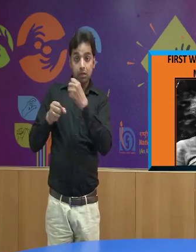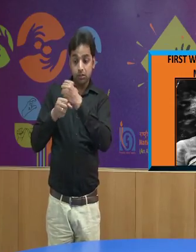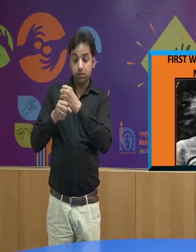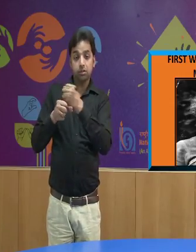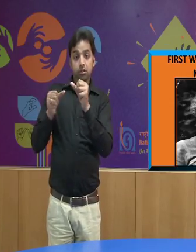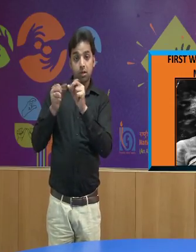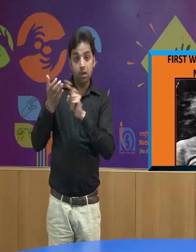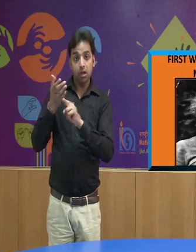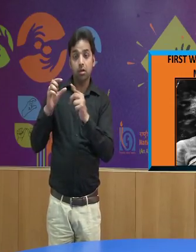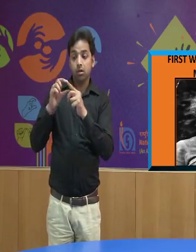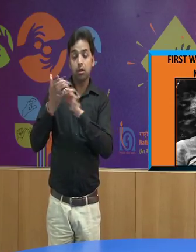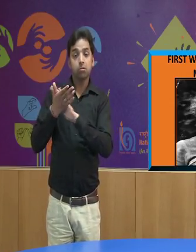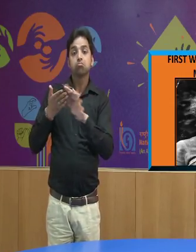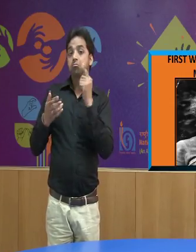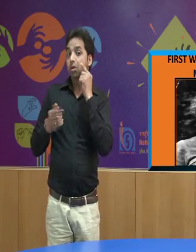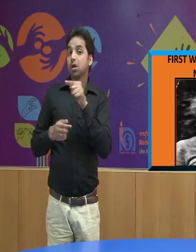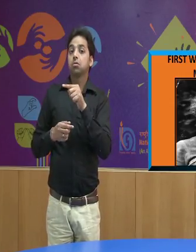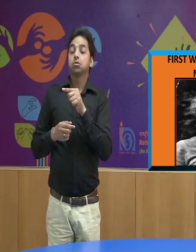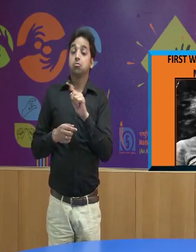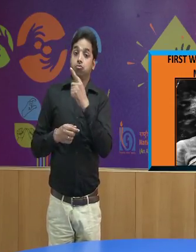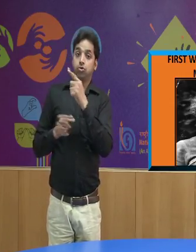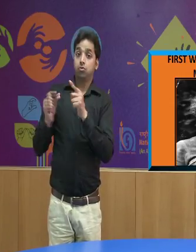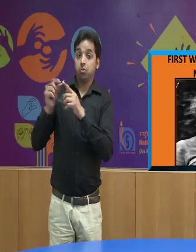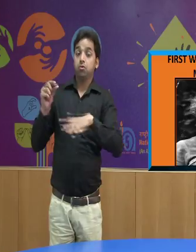was the first woman prime minister of our country.